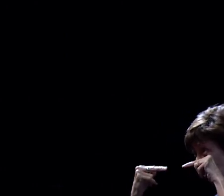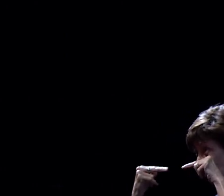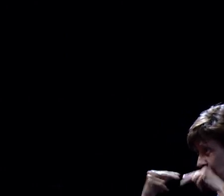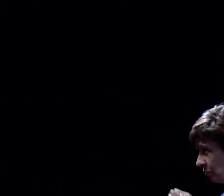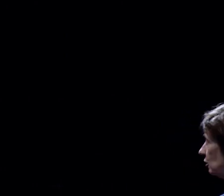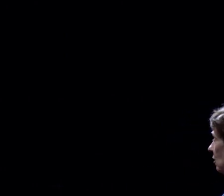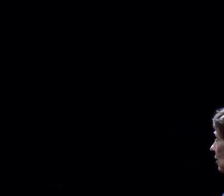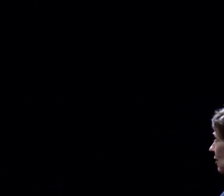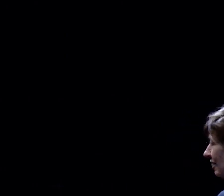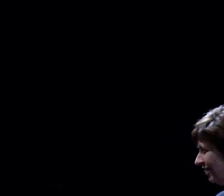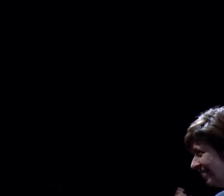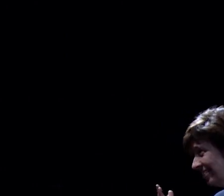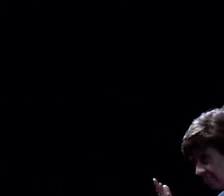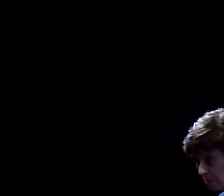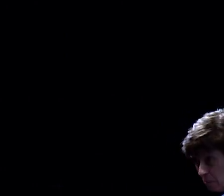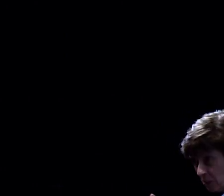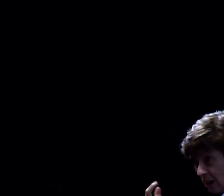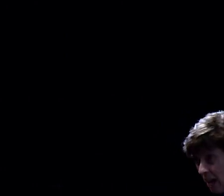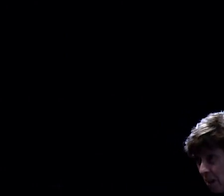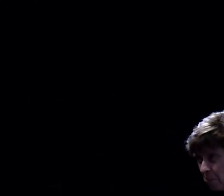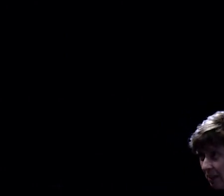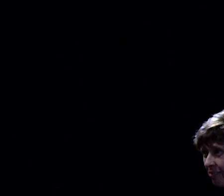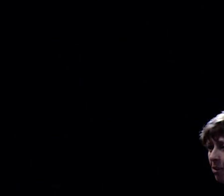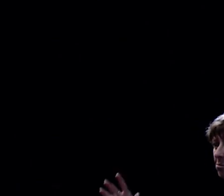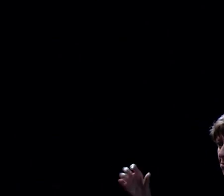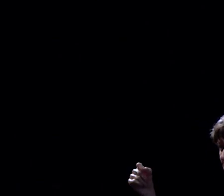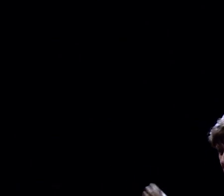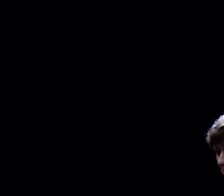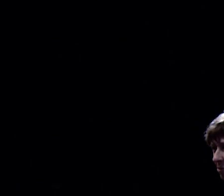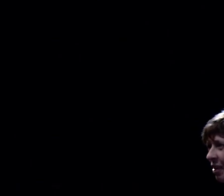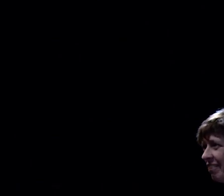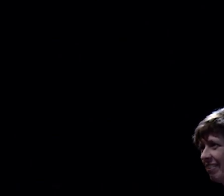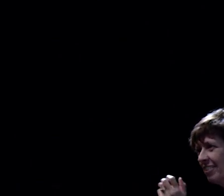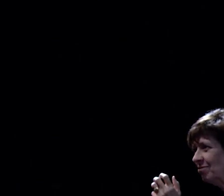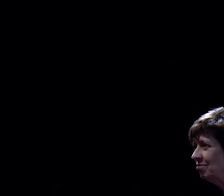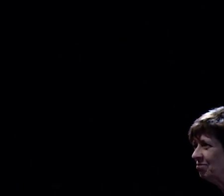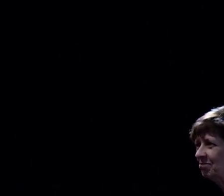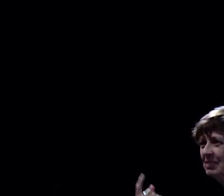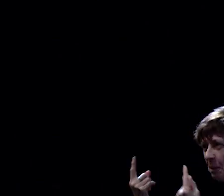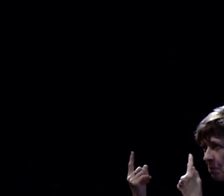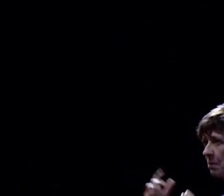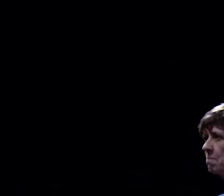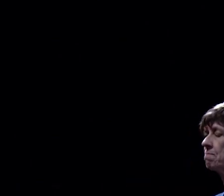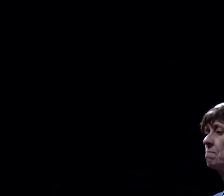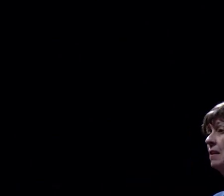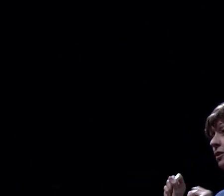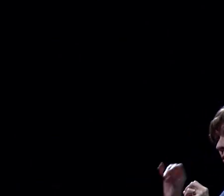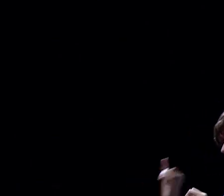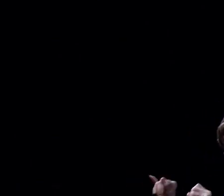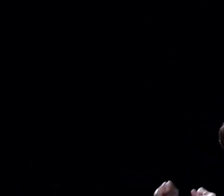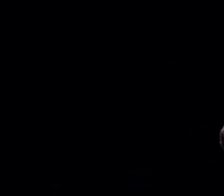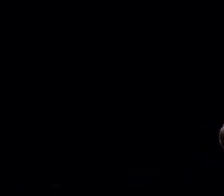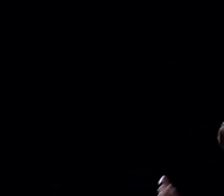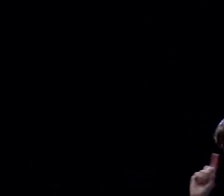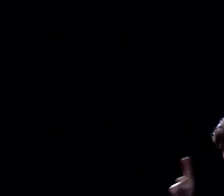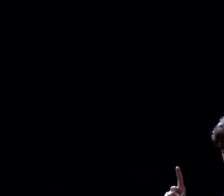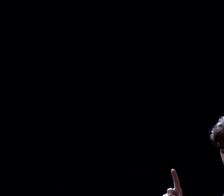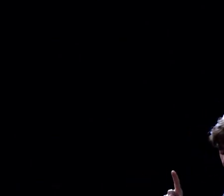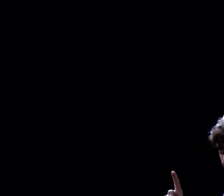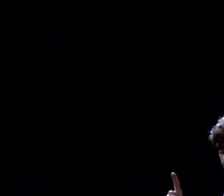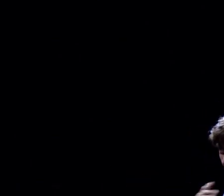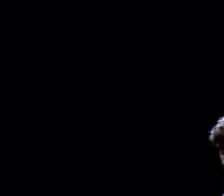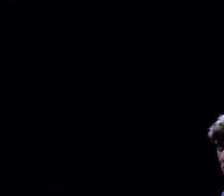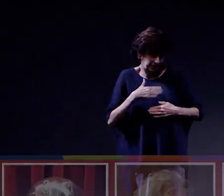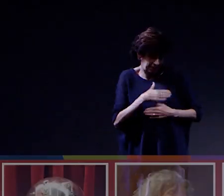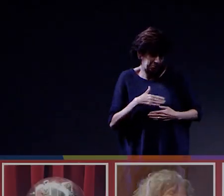at Billy when he says that. So that is an interactive potential for the entertainment industry, which we hope to